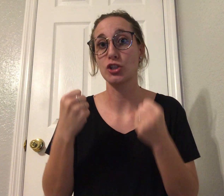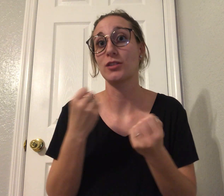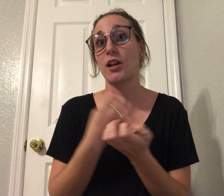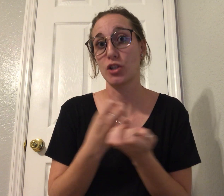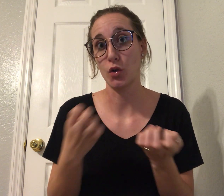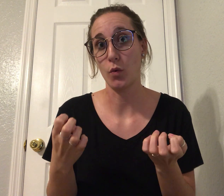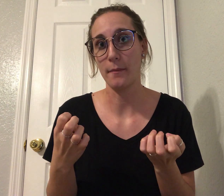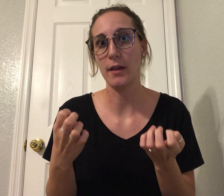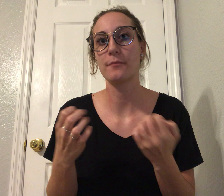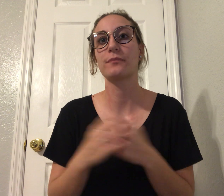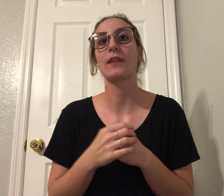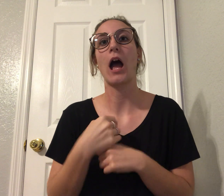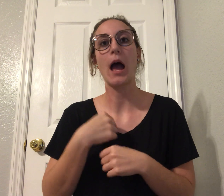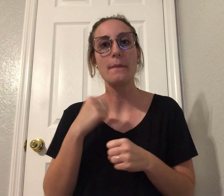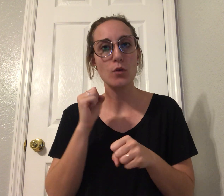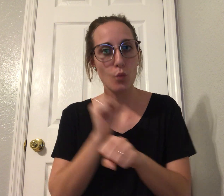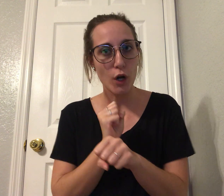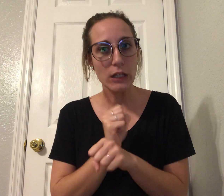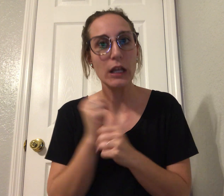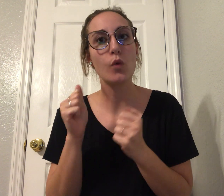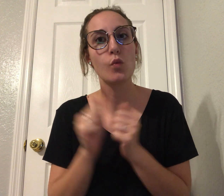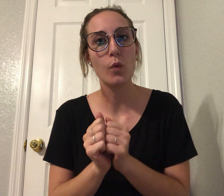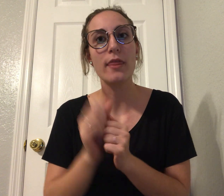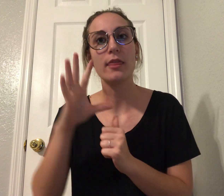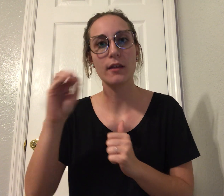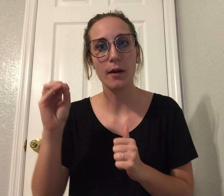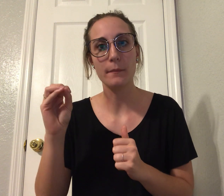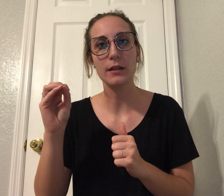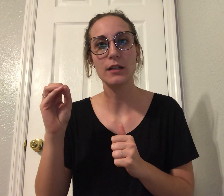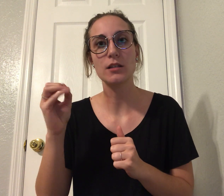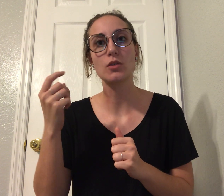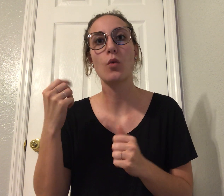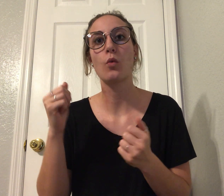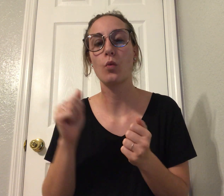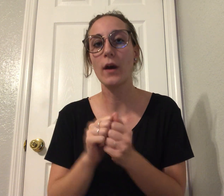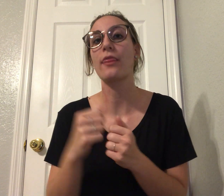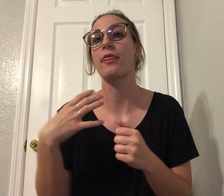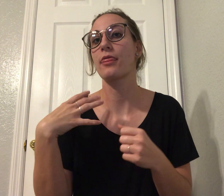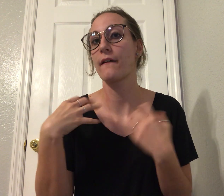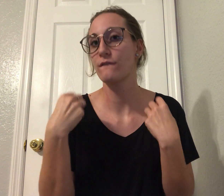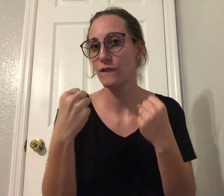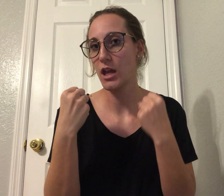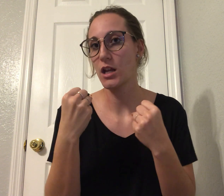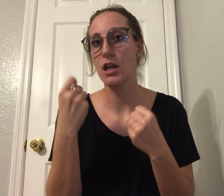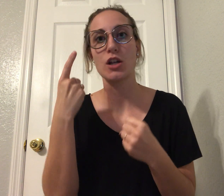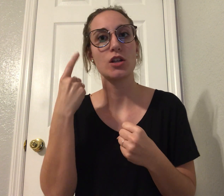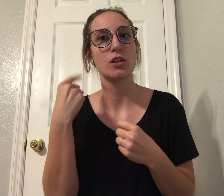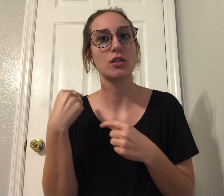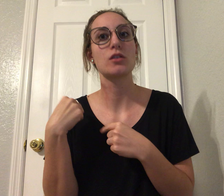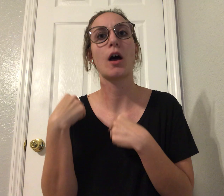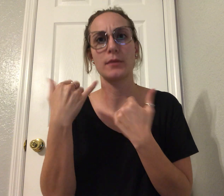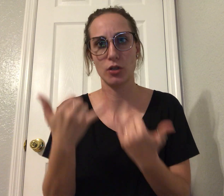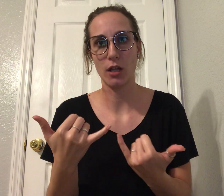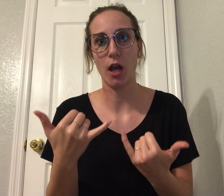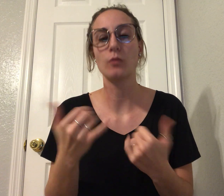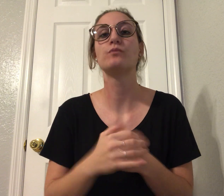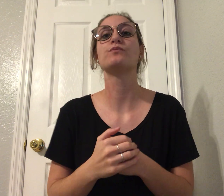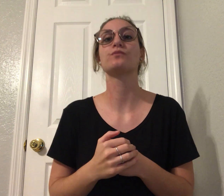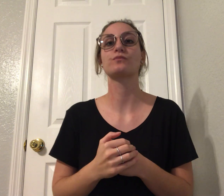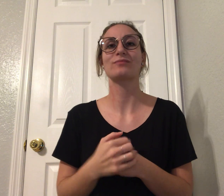in particular that is I would argue, one of the best, if not the best, at home exercise equipment. So I'm not against it by any